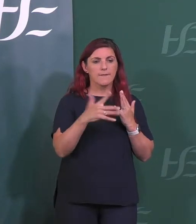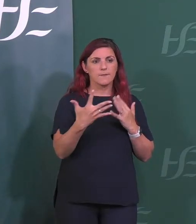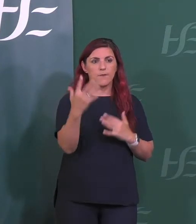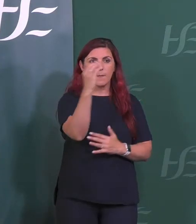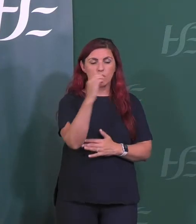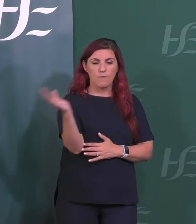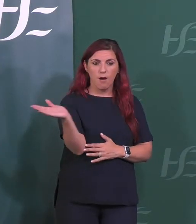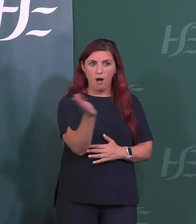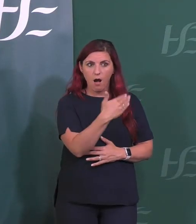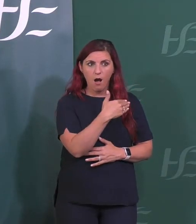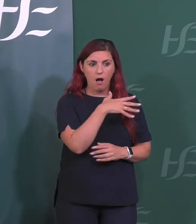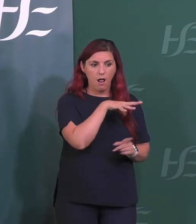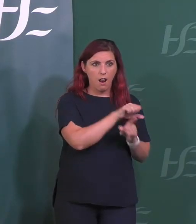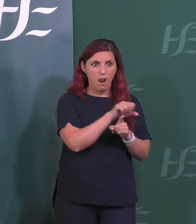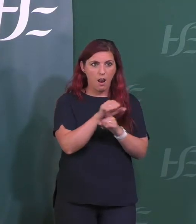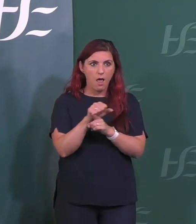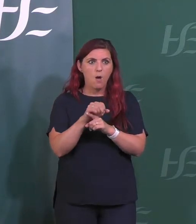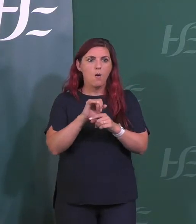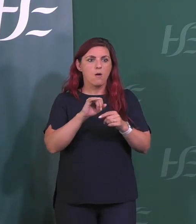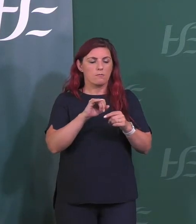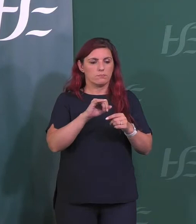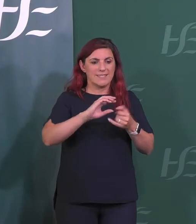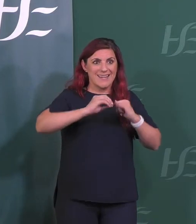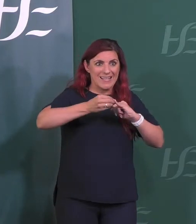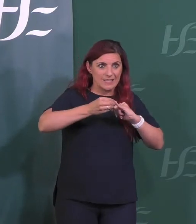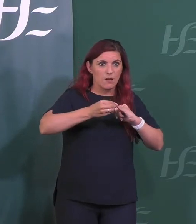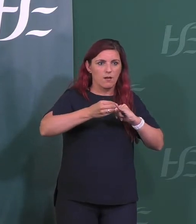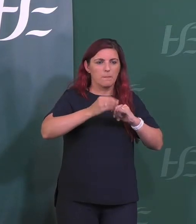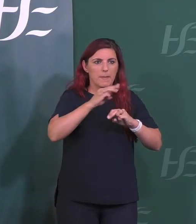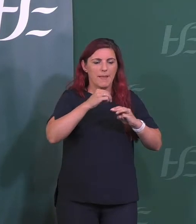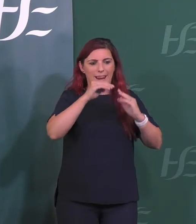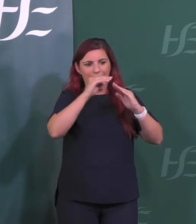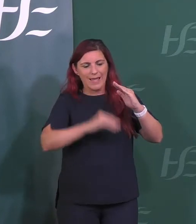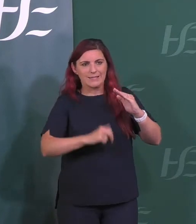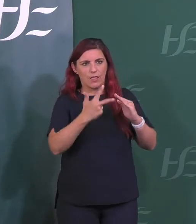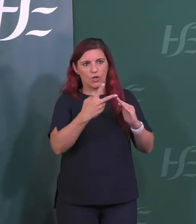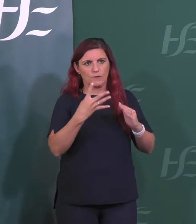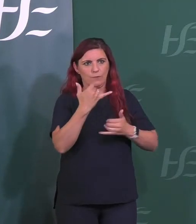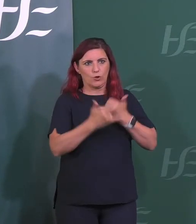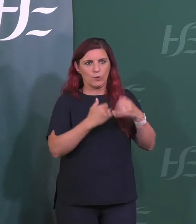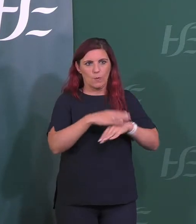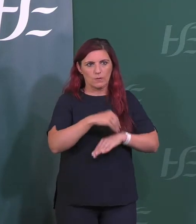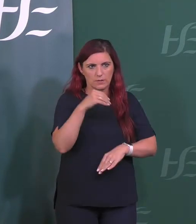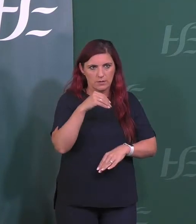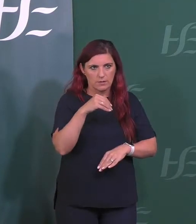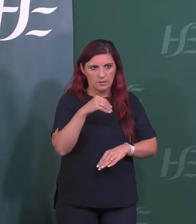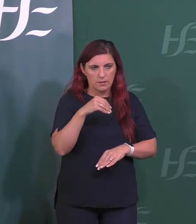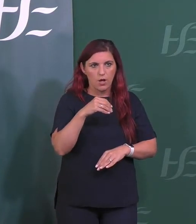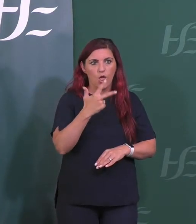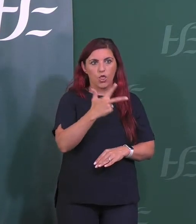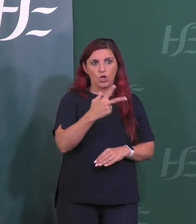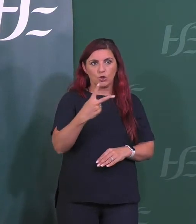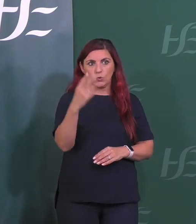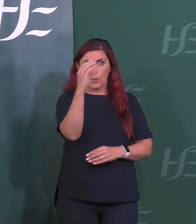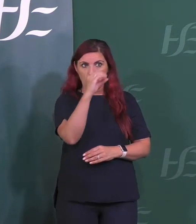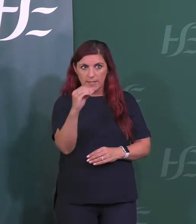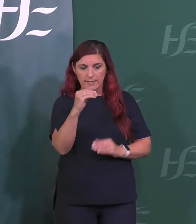of the cases have been in those under the ages of 34 and 32% under the ages of 13.